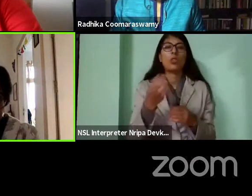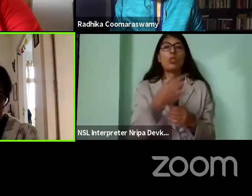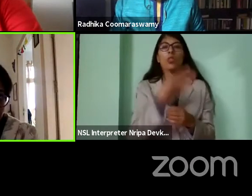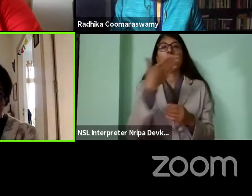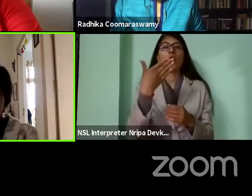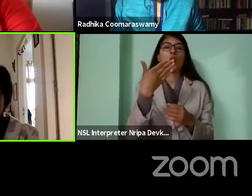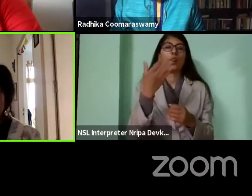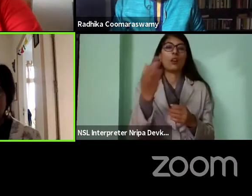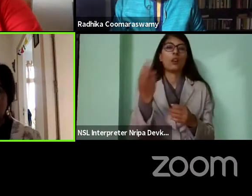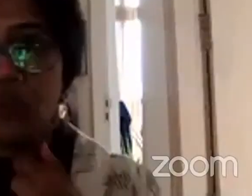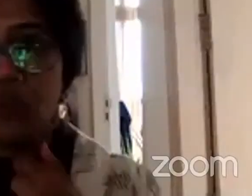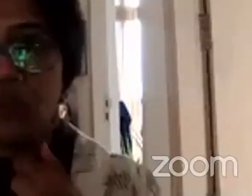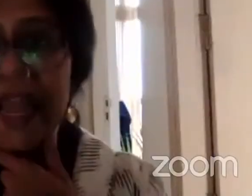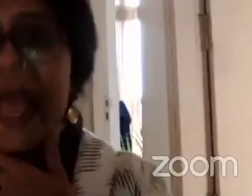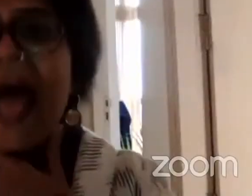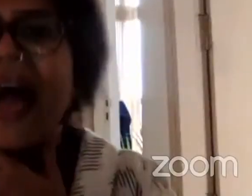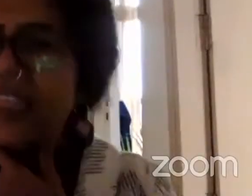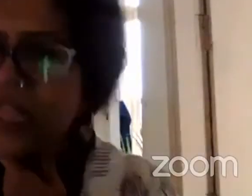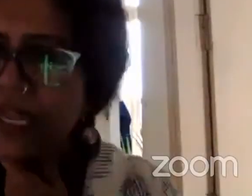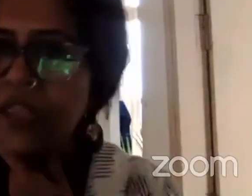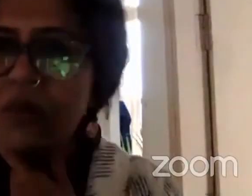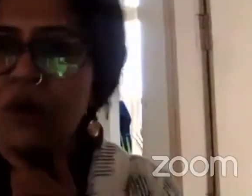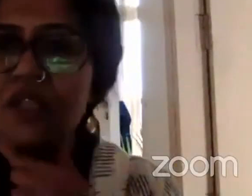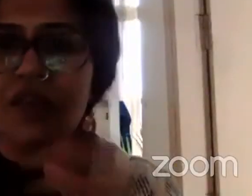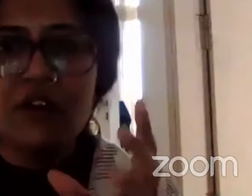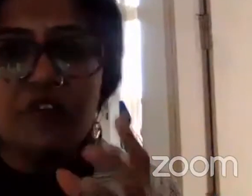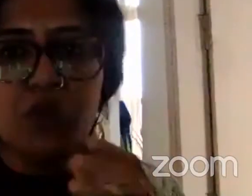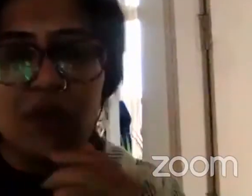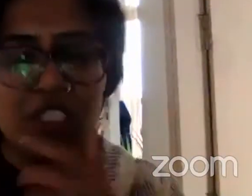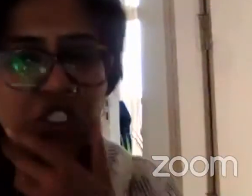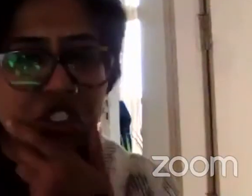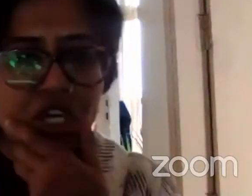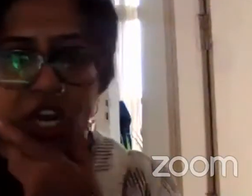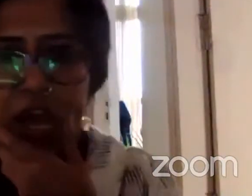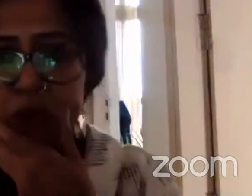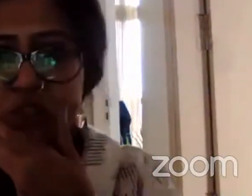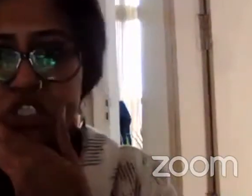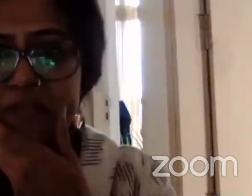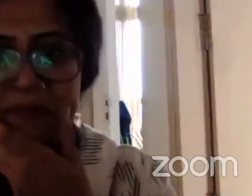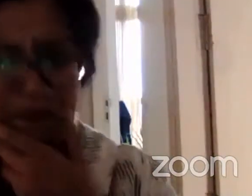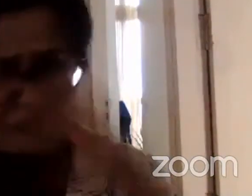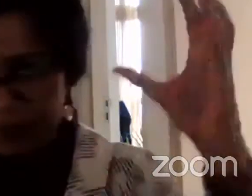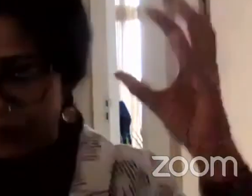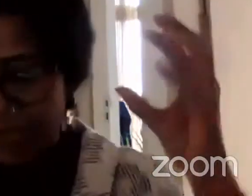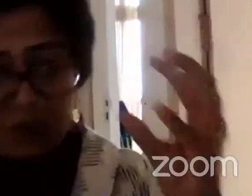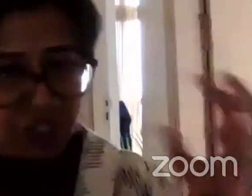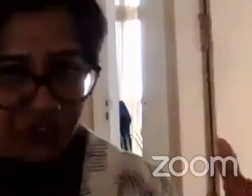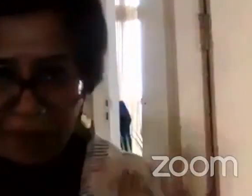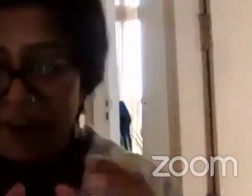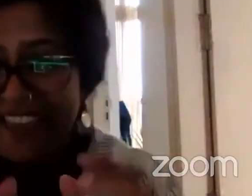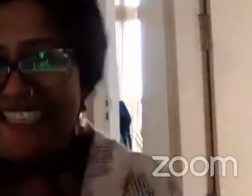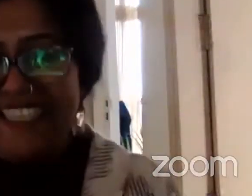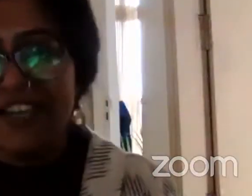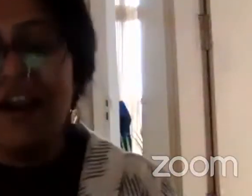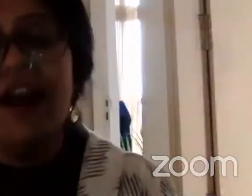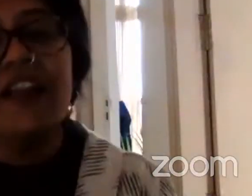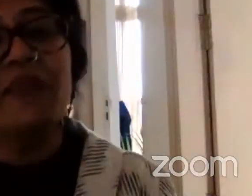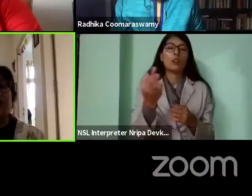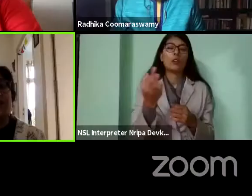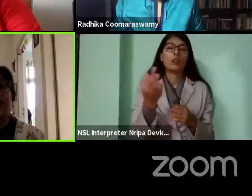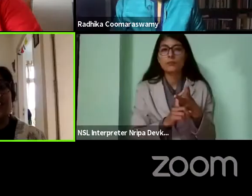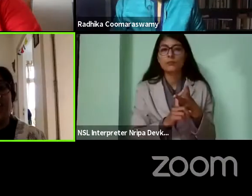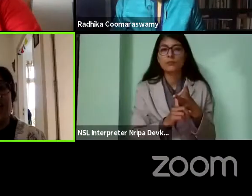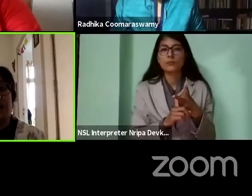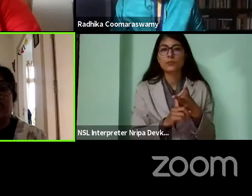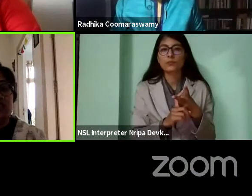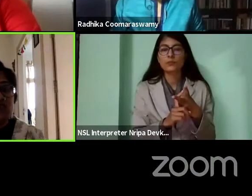that? And there was a few questions on that. I think there were a few questions around, I'm just summarizing it here. There